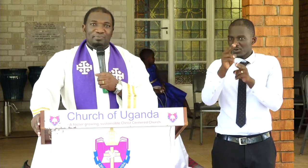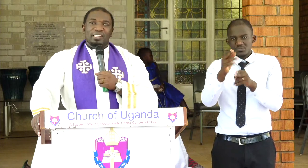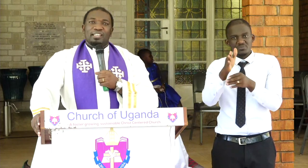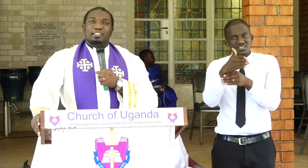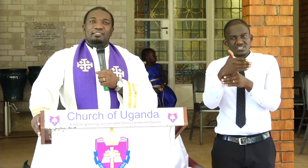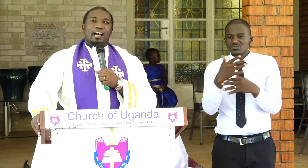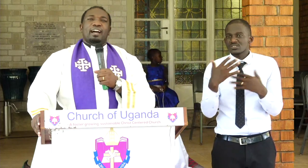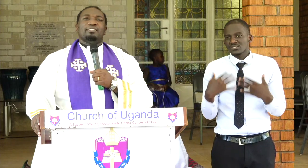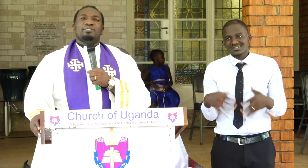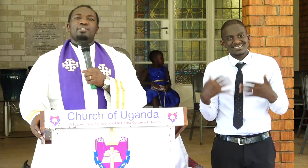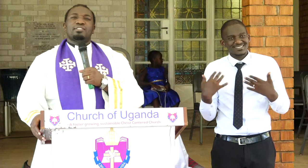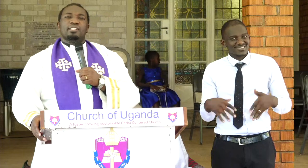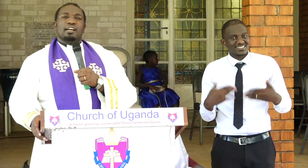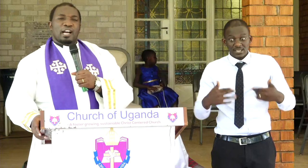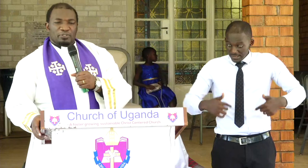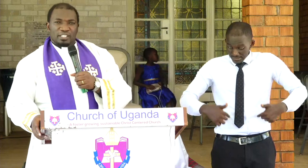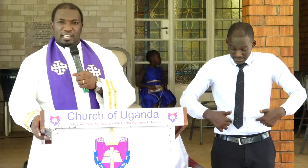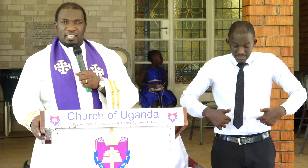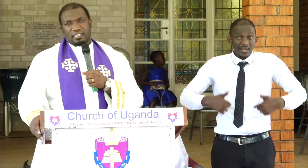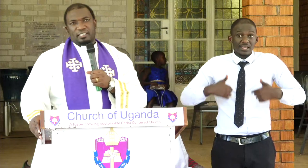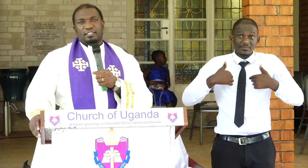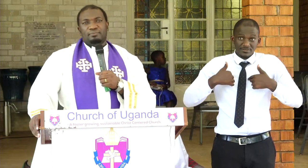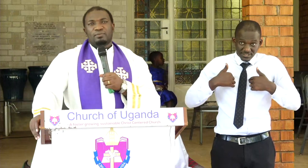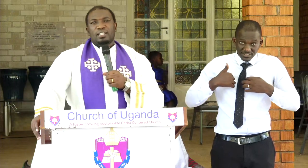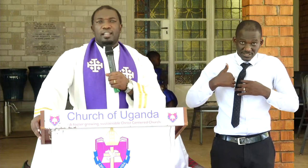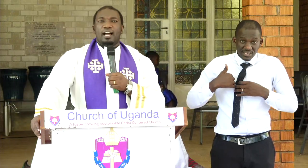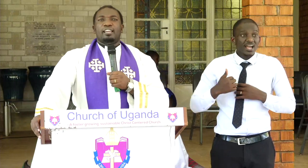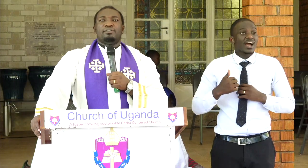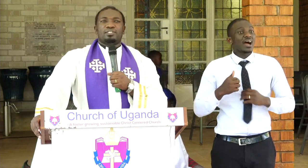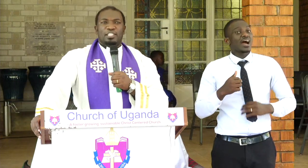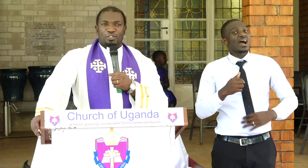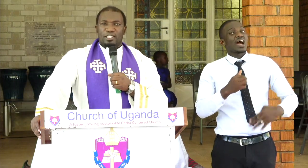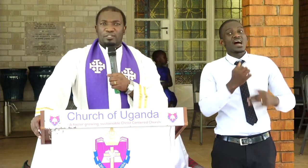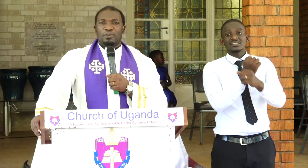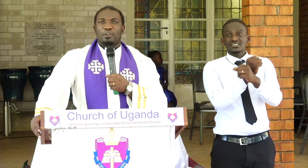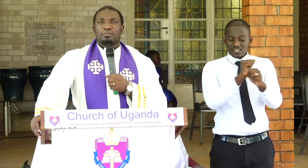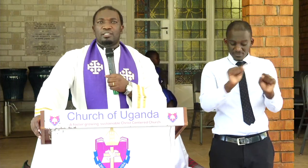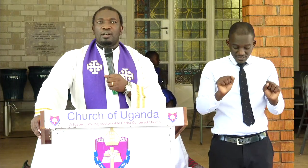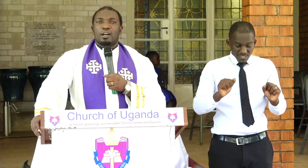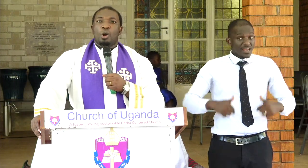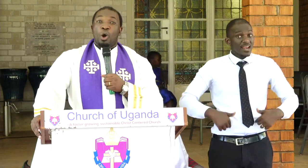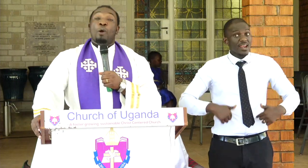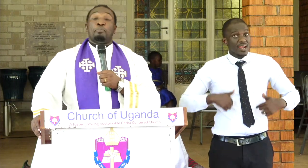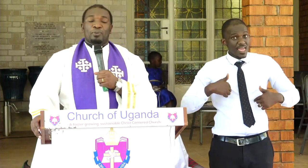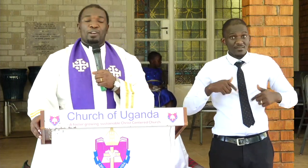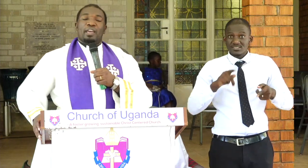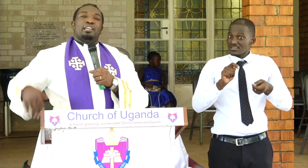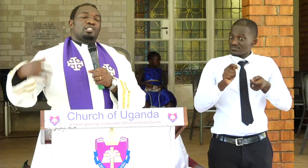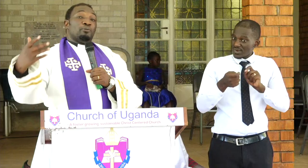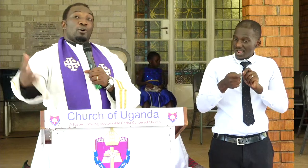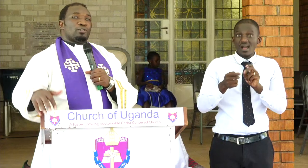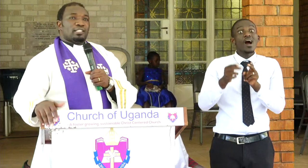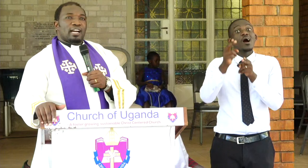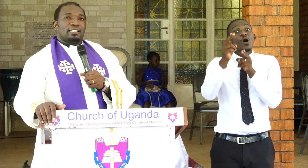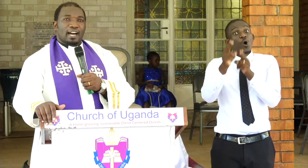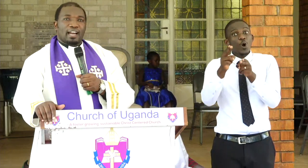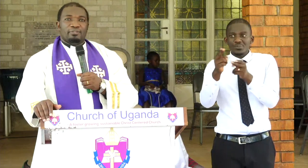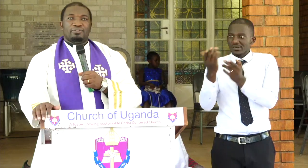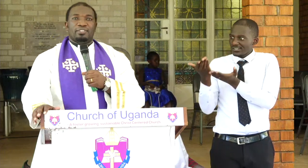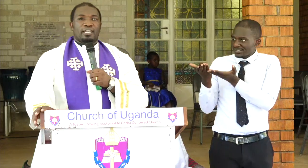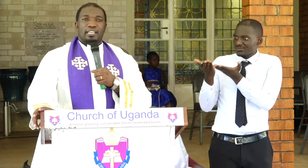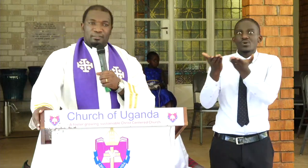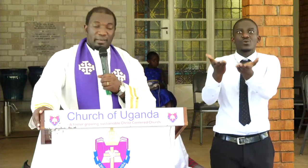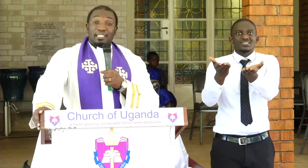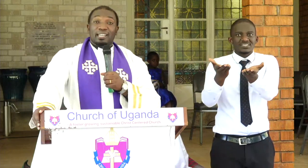Ministries. Lives are vindicated. Lives are transformed. Hope is brought